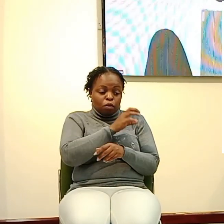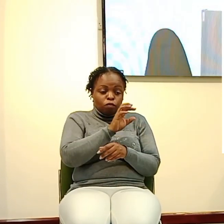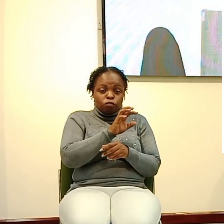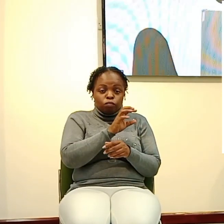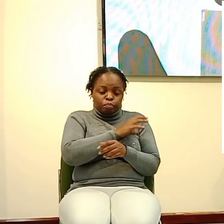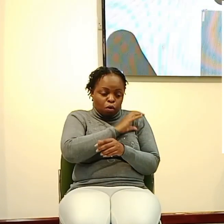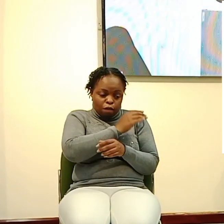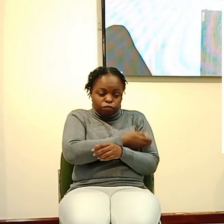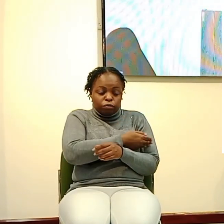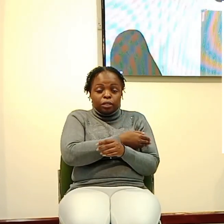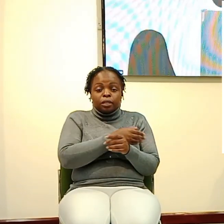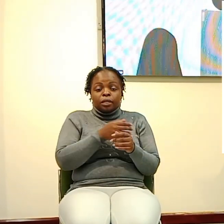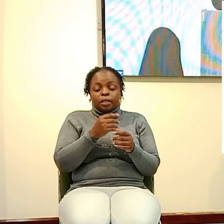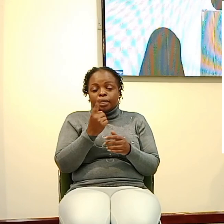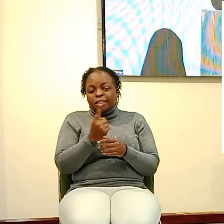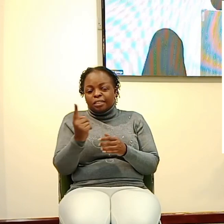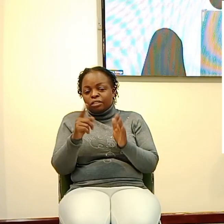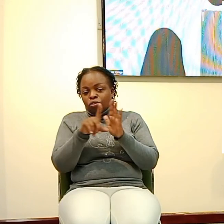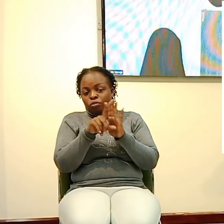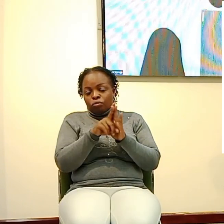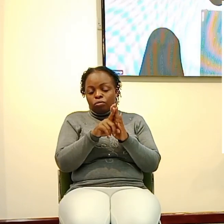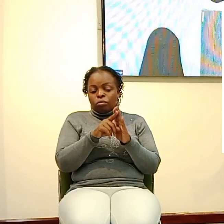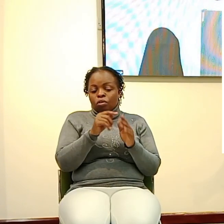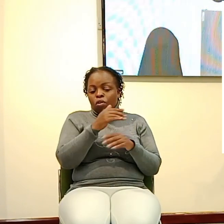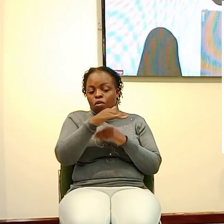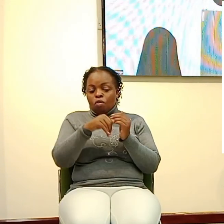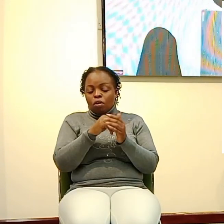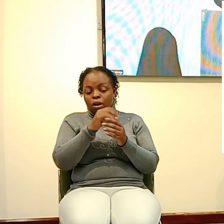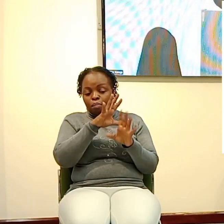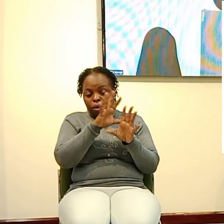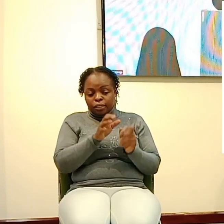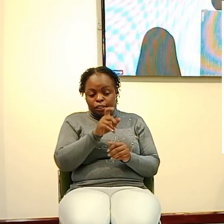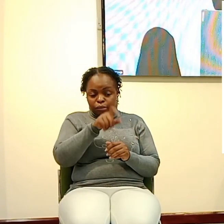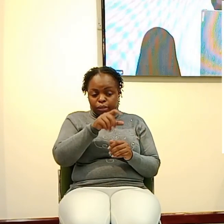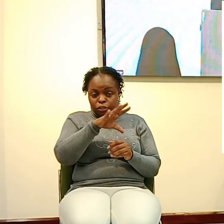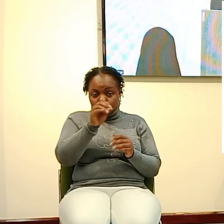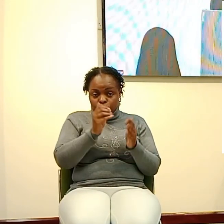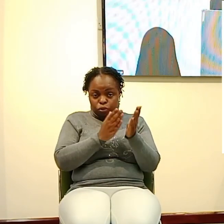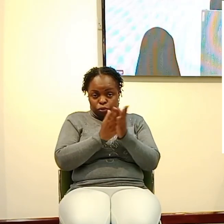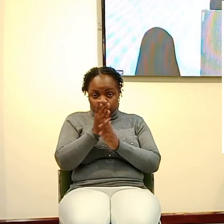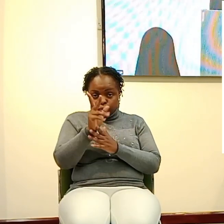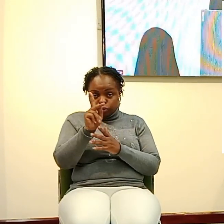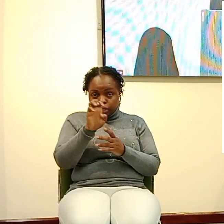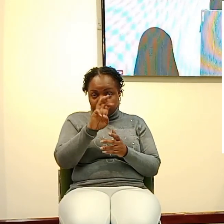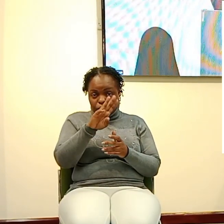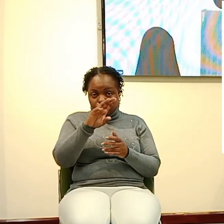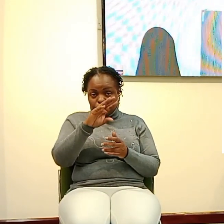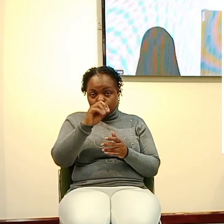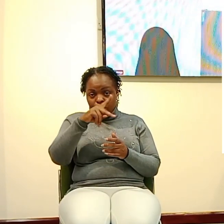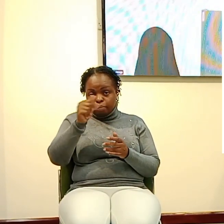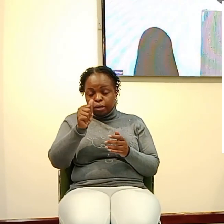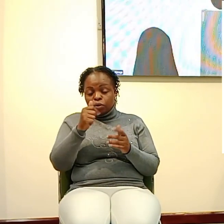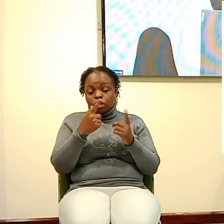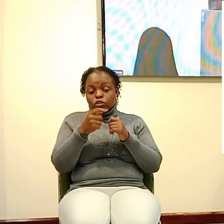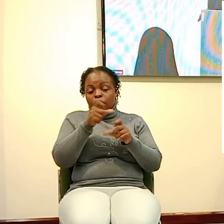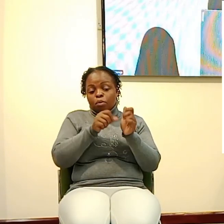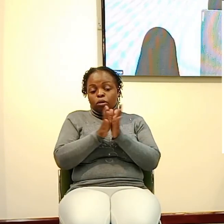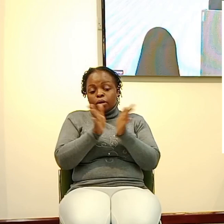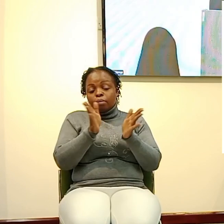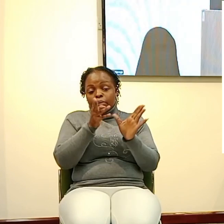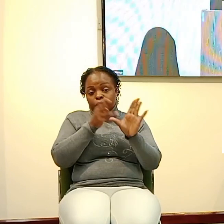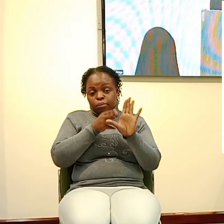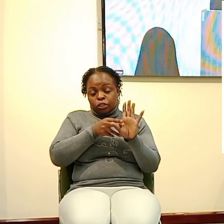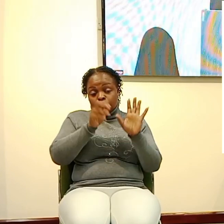a legislation or budgets, should actually go through KEWOPA. We talk about public participation. We should be able to sit